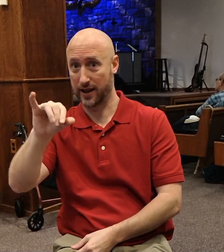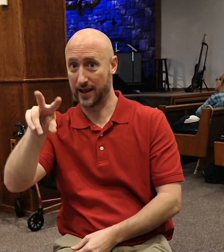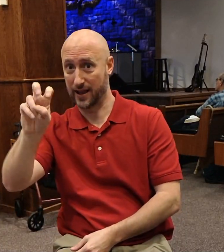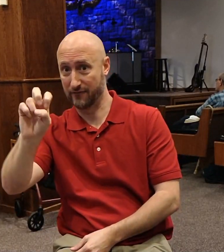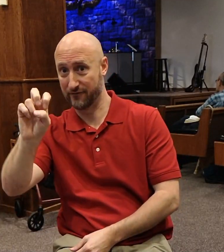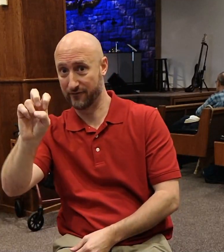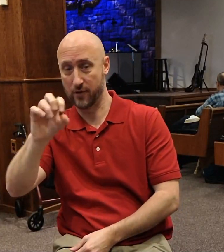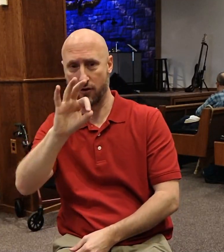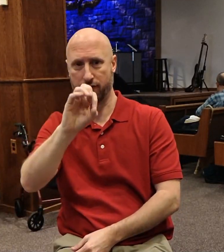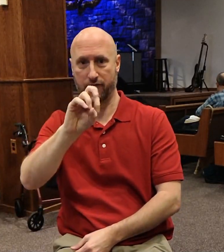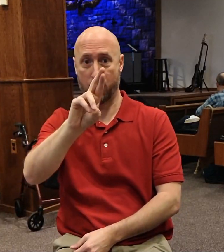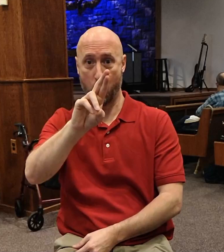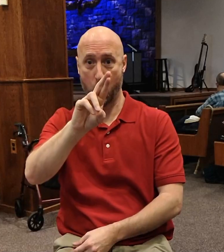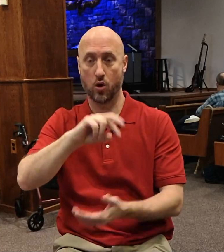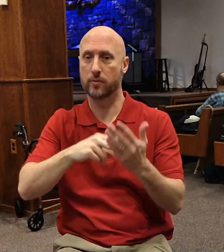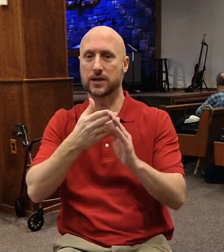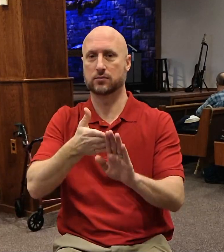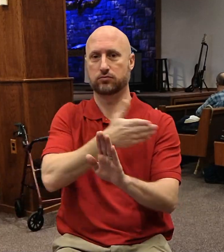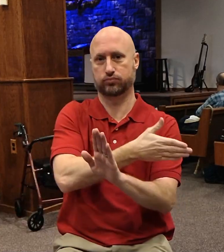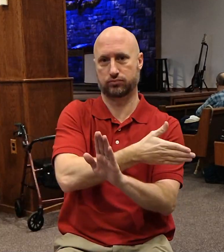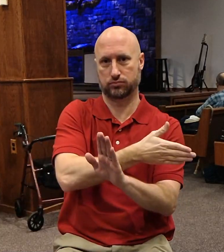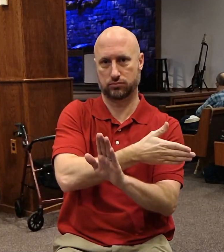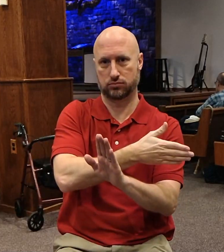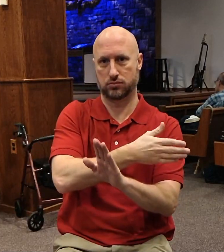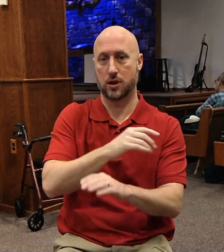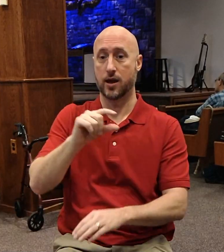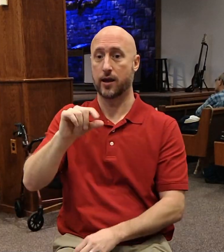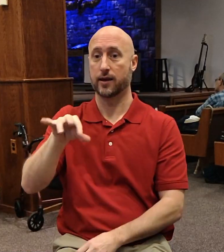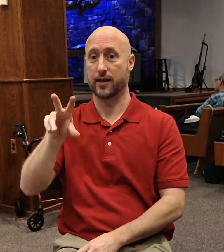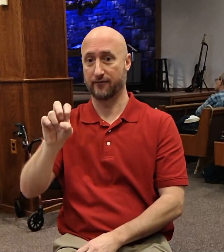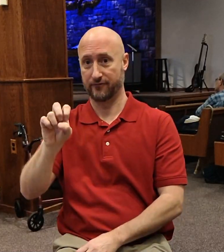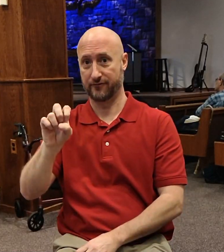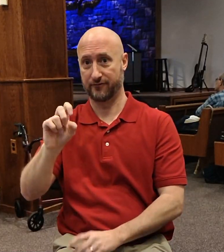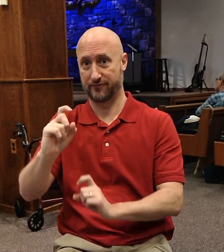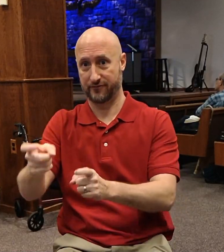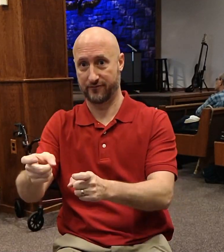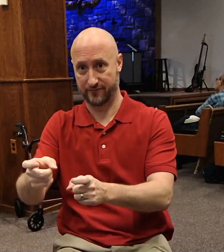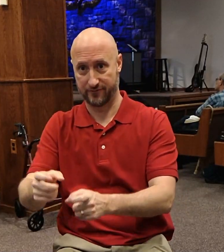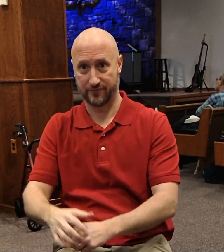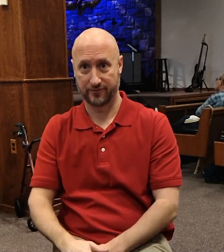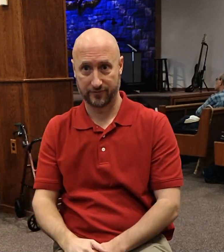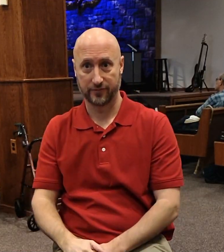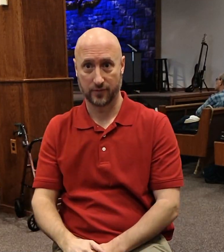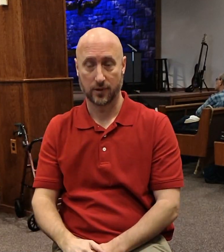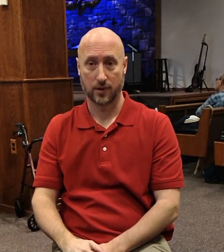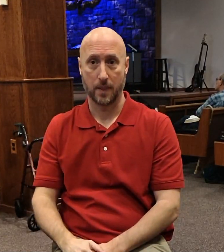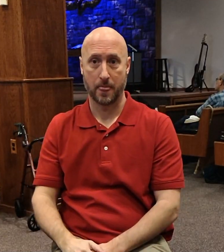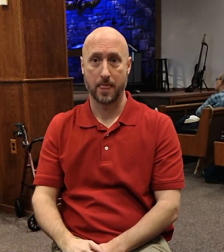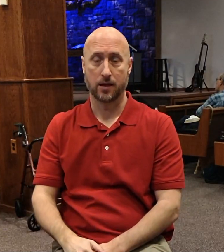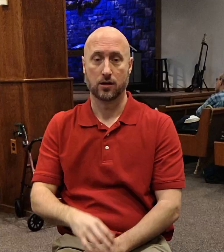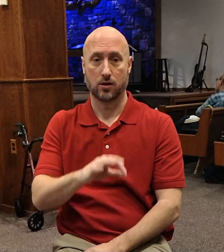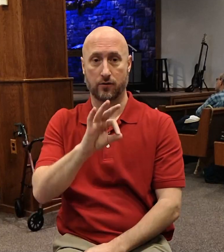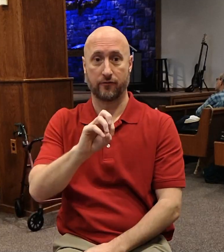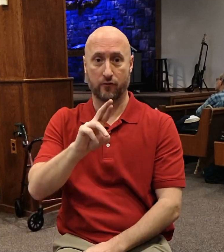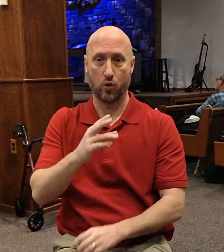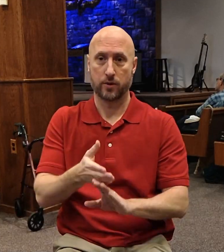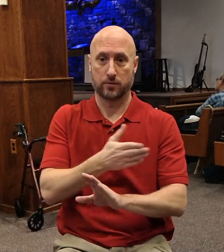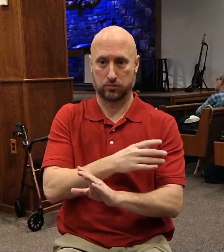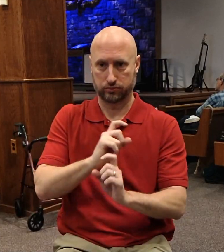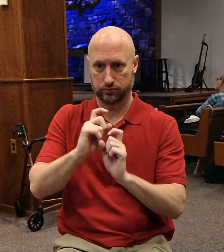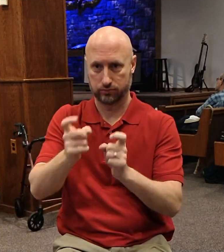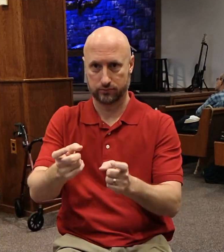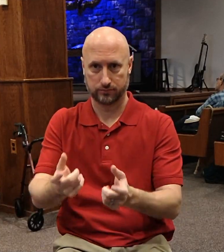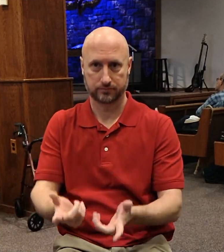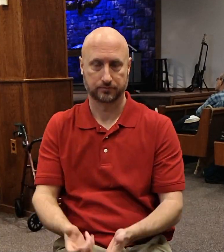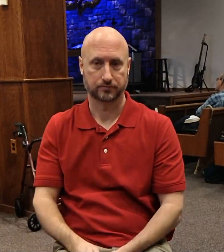forgive means you make the place ahead of time to be obedient to this commandment to love